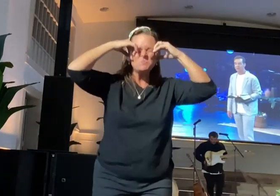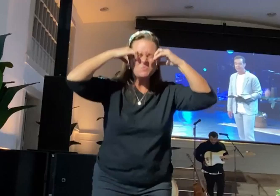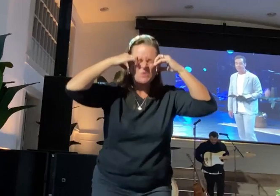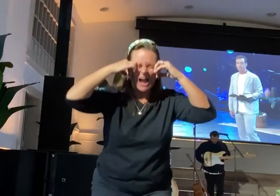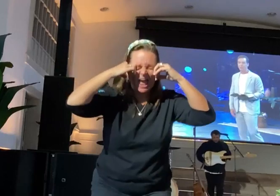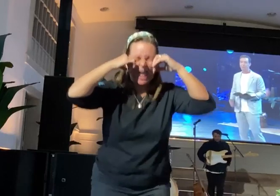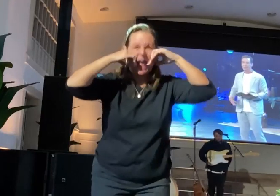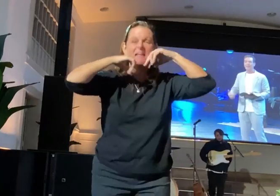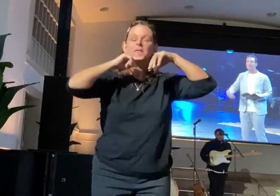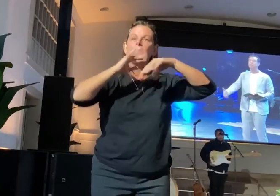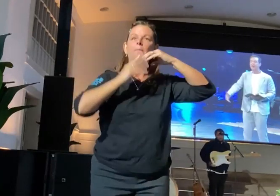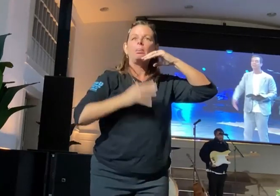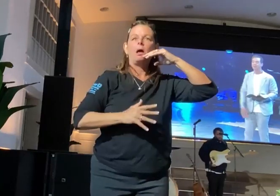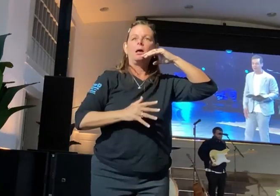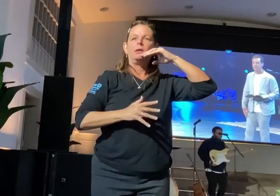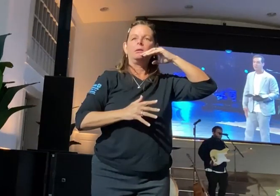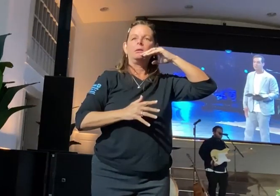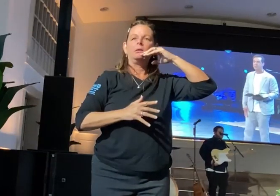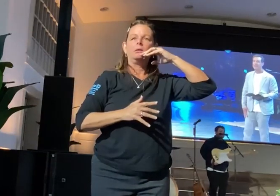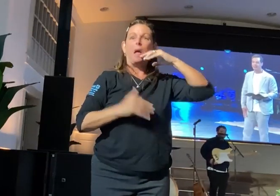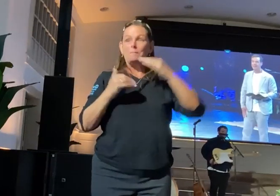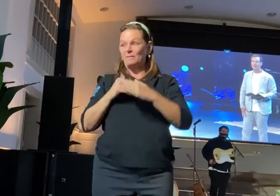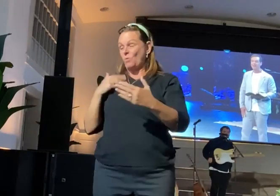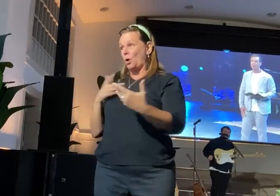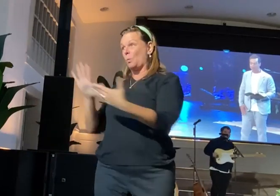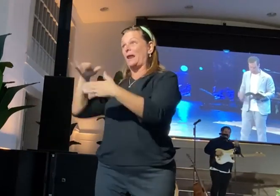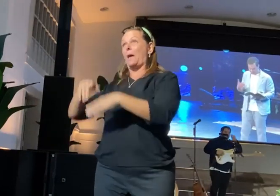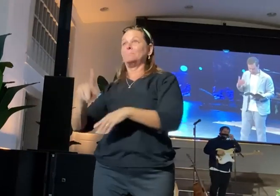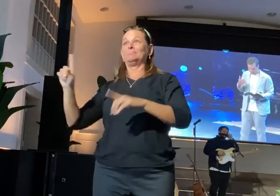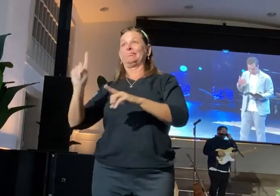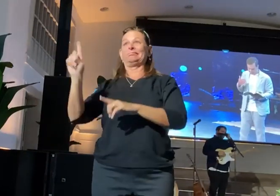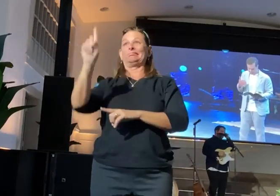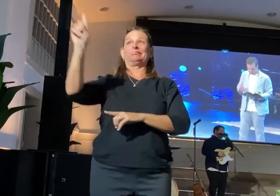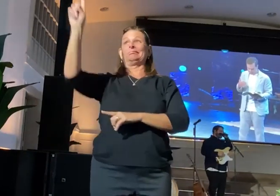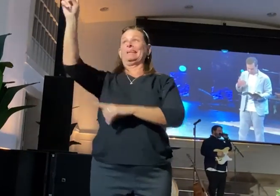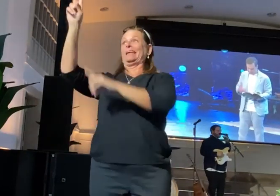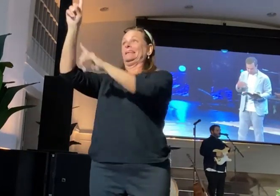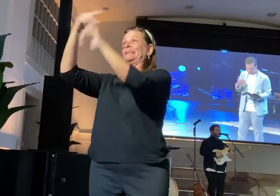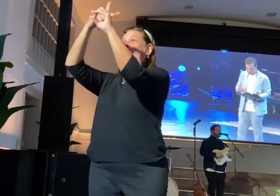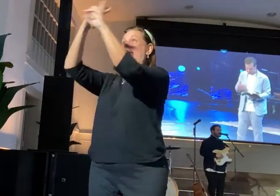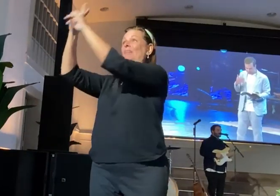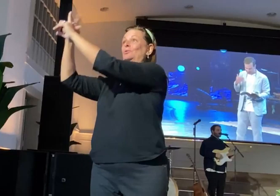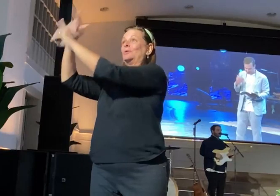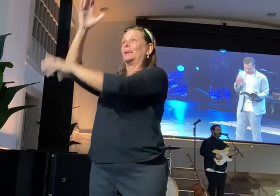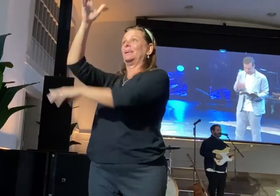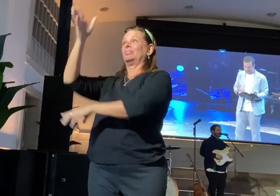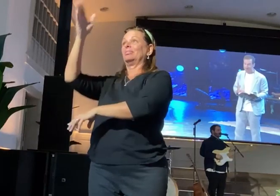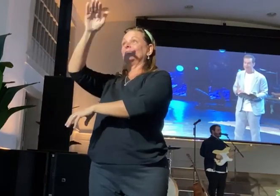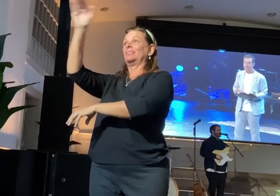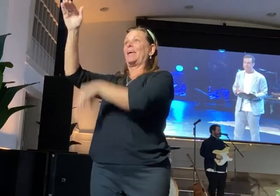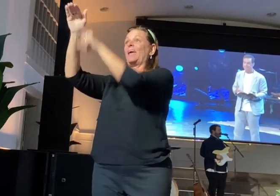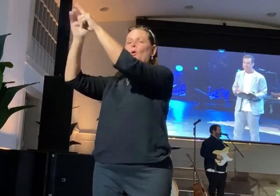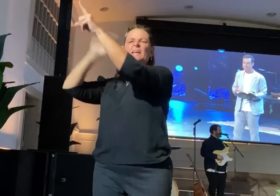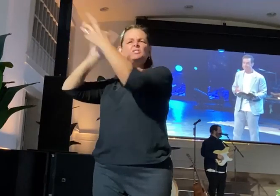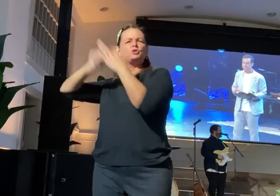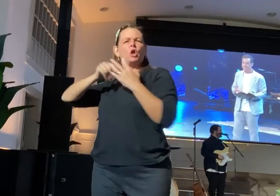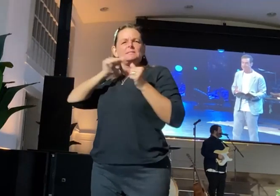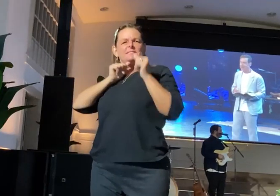cross, was shedding his blood for us. He was beginning the atonement for our sin. The sacrifice